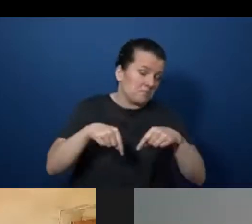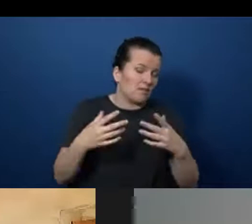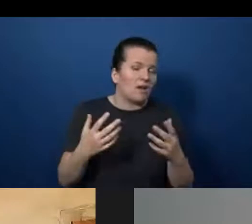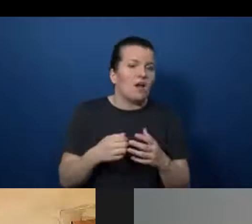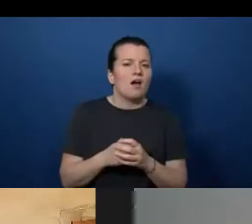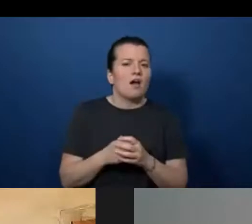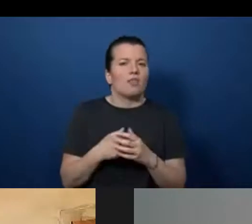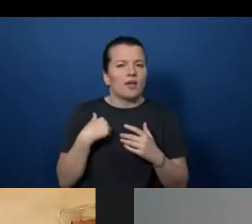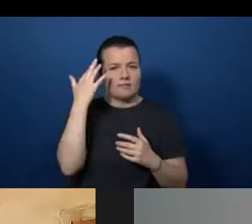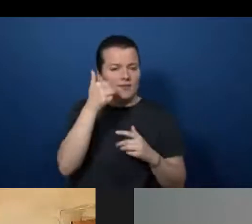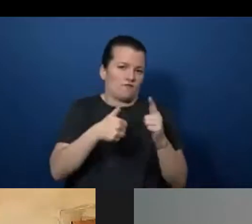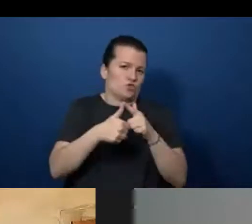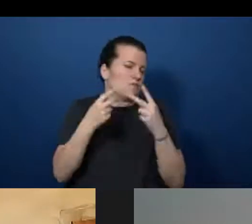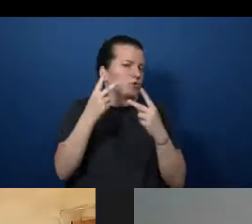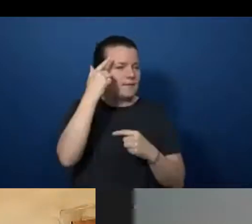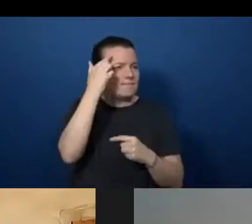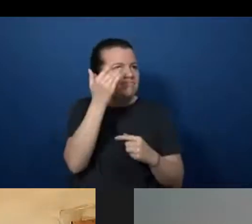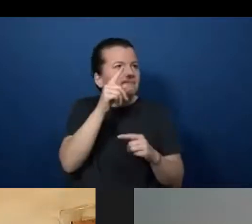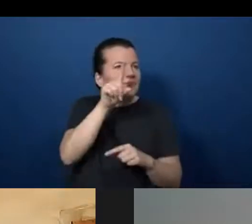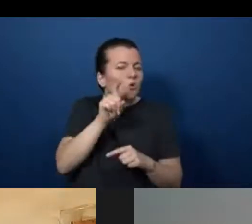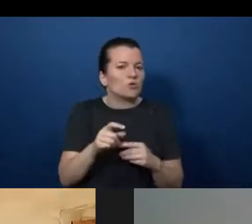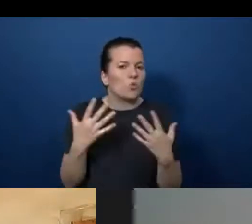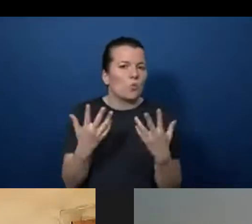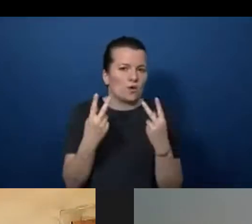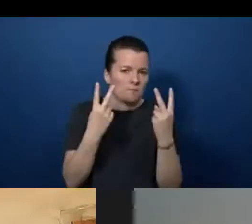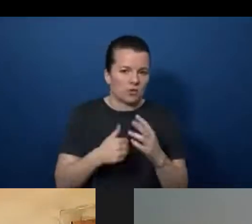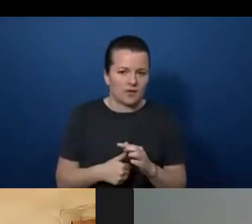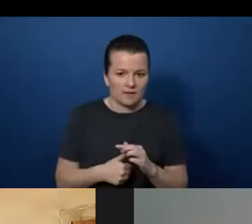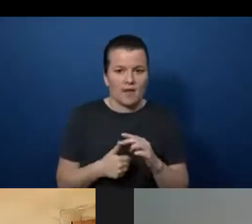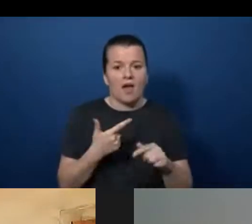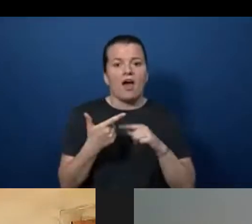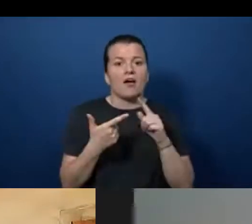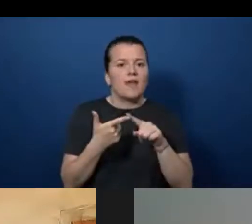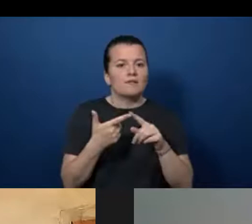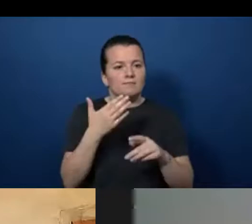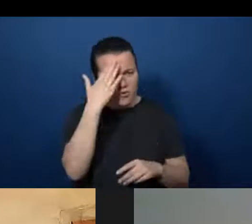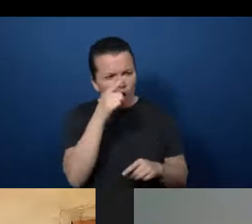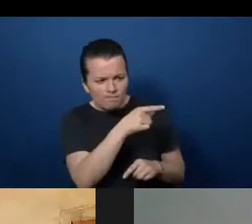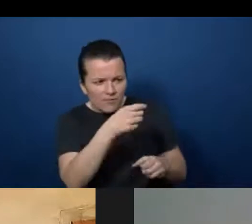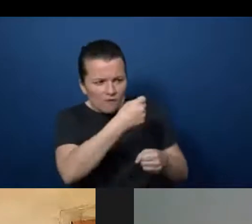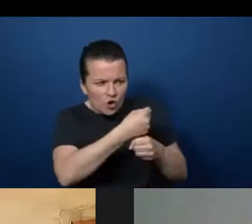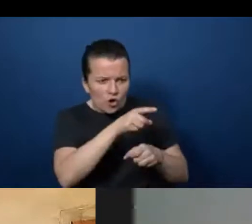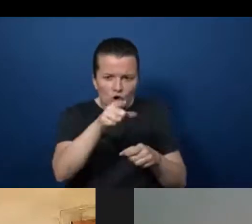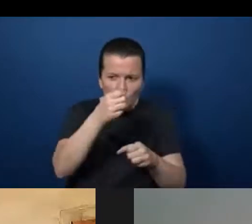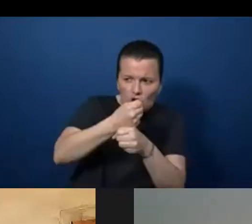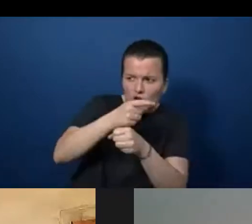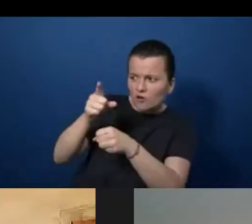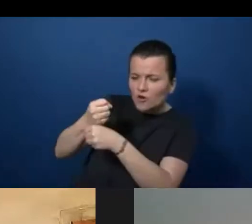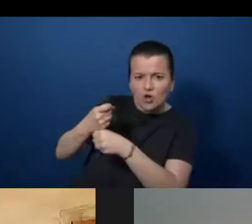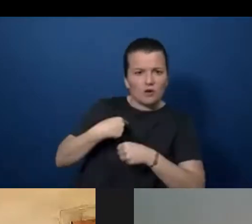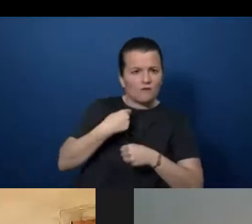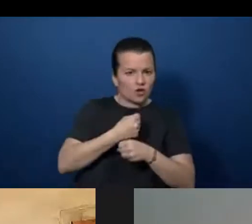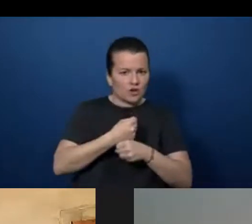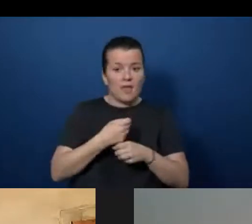a lot of I guess getting to know each other work, both with the research team from Australia,